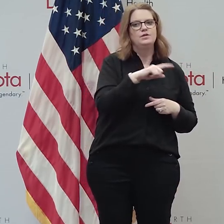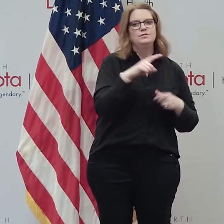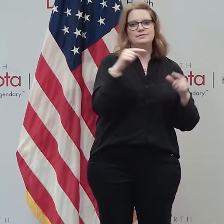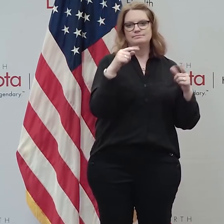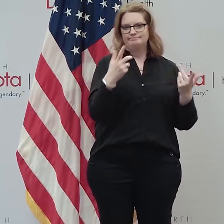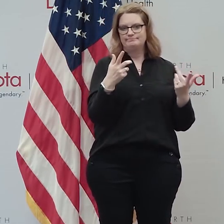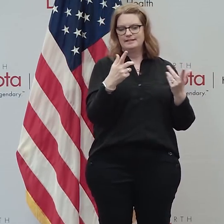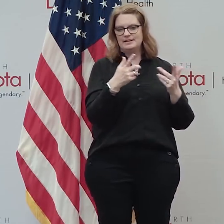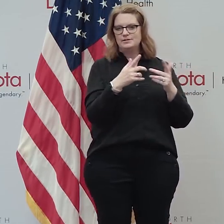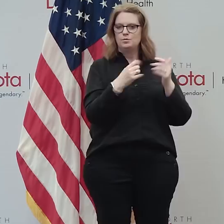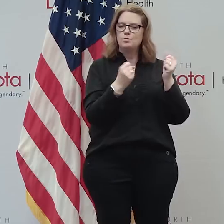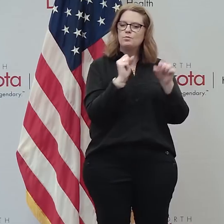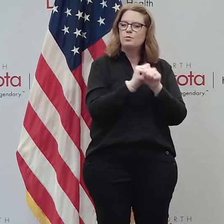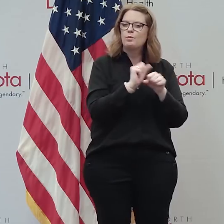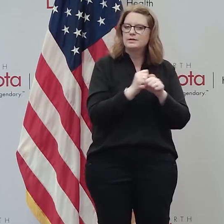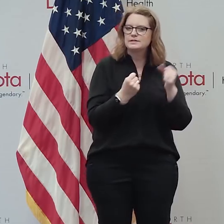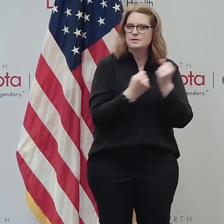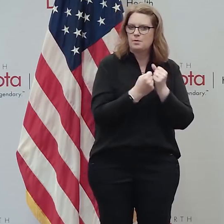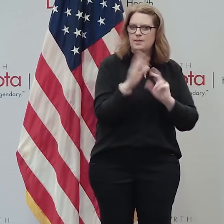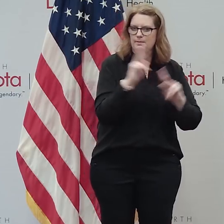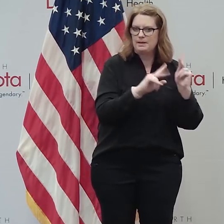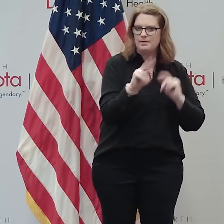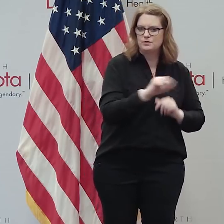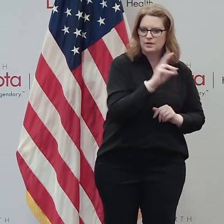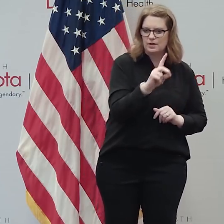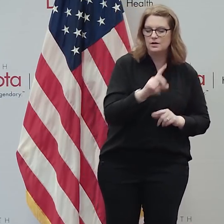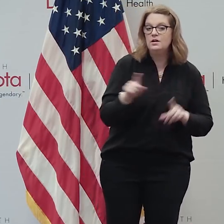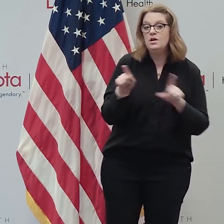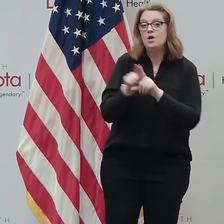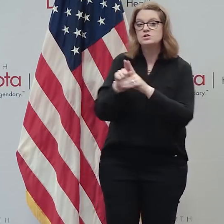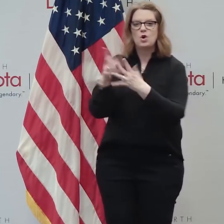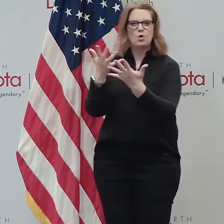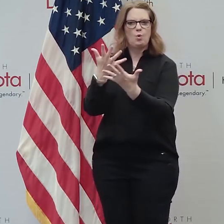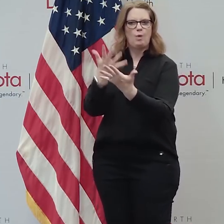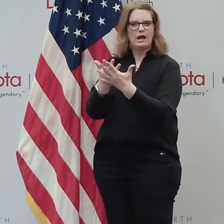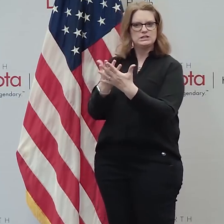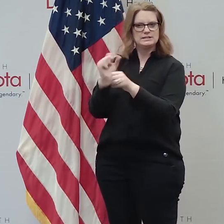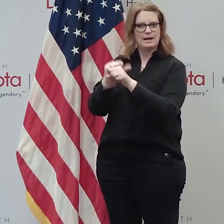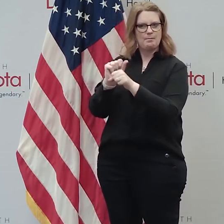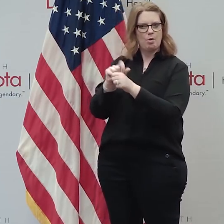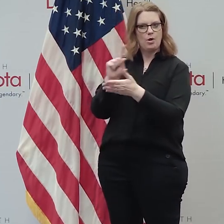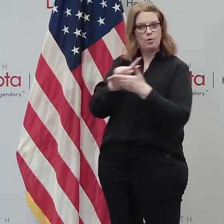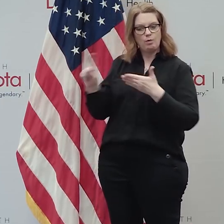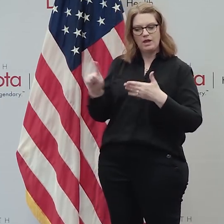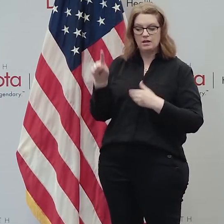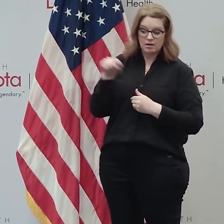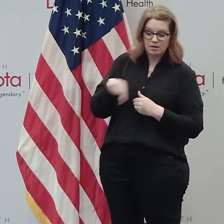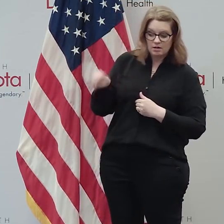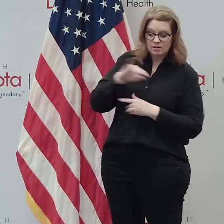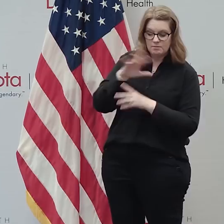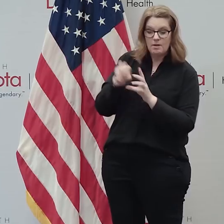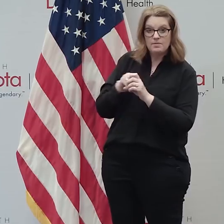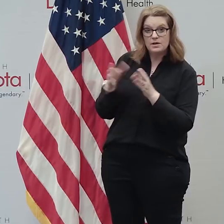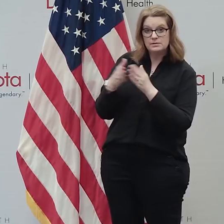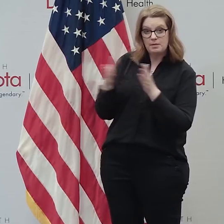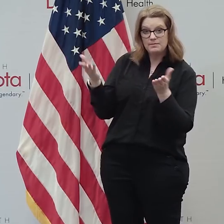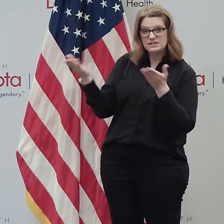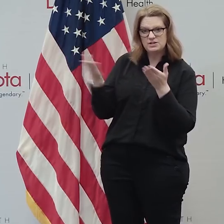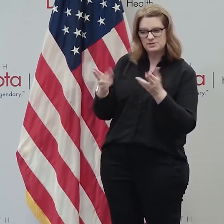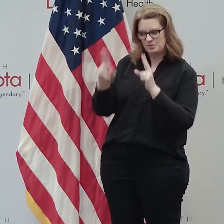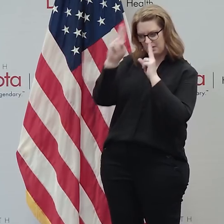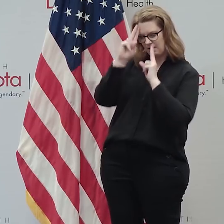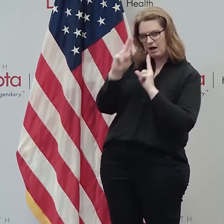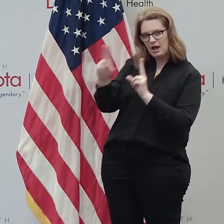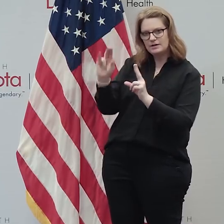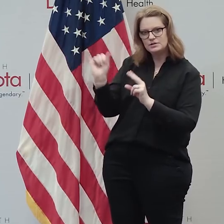Dakotans. Turns out this is also Corrections Employee Week. Again, they're part of those public servants that we want to honor, and